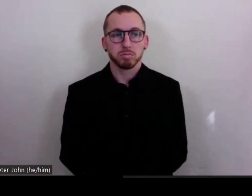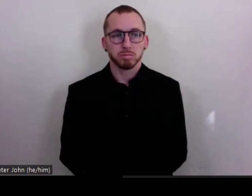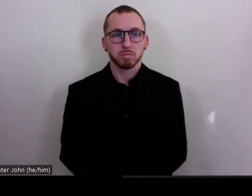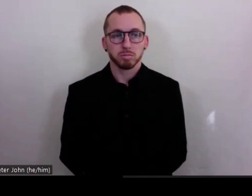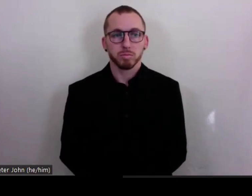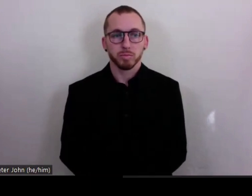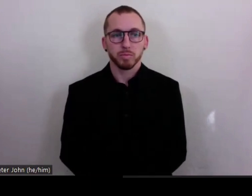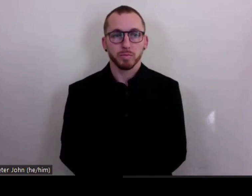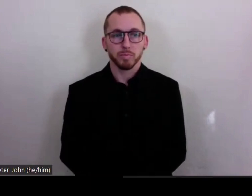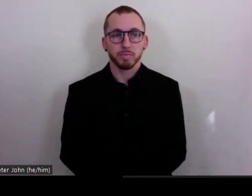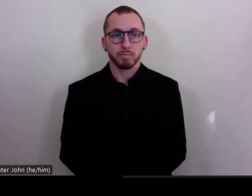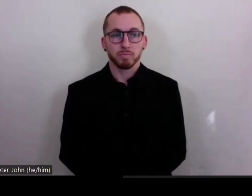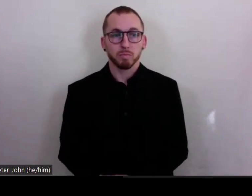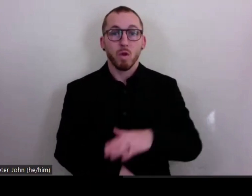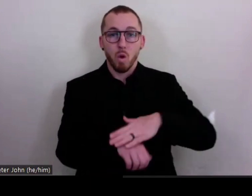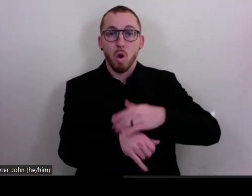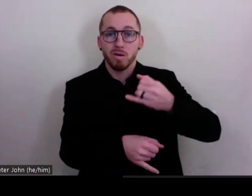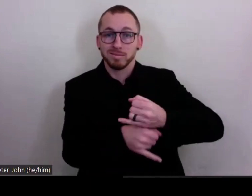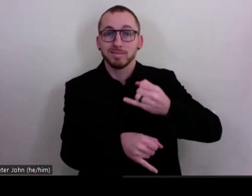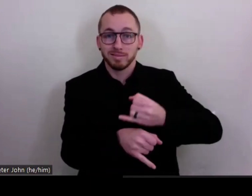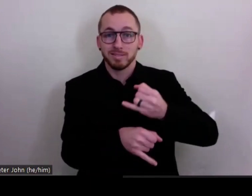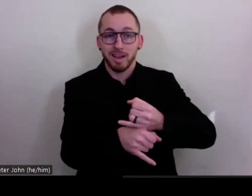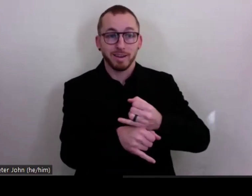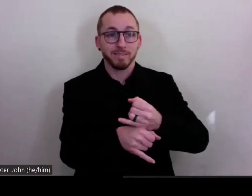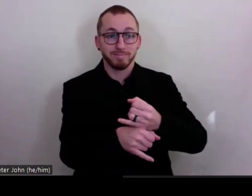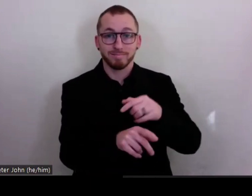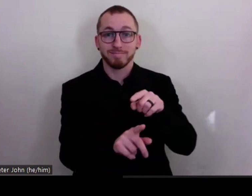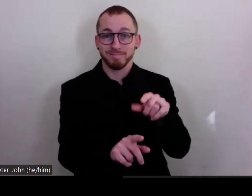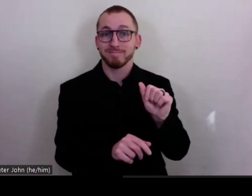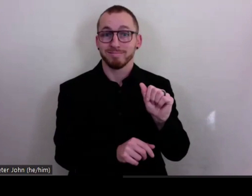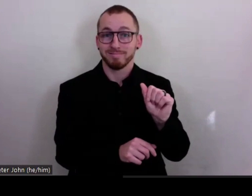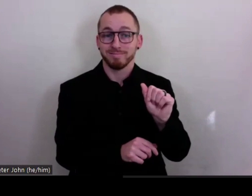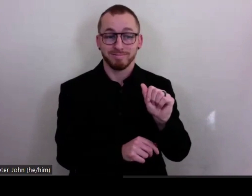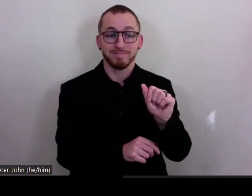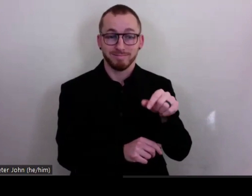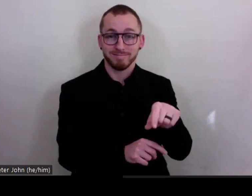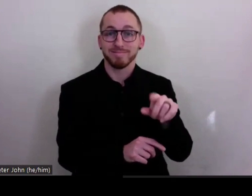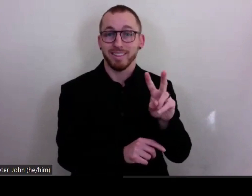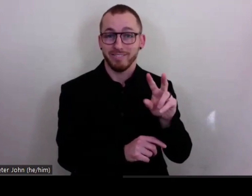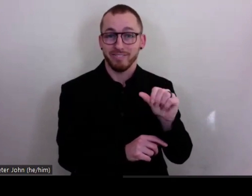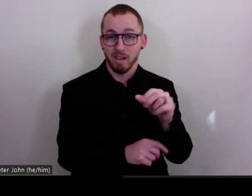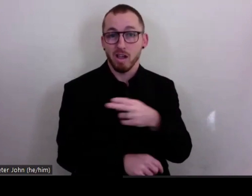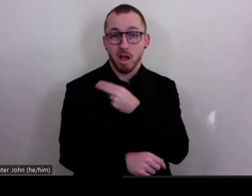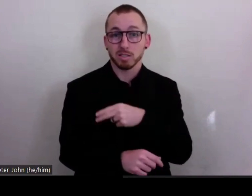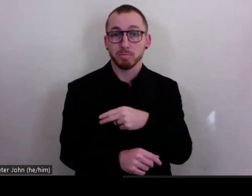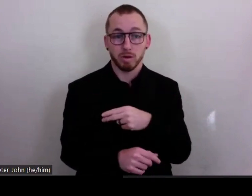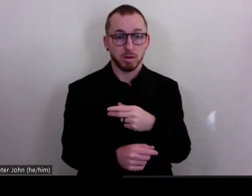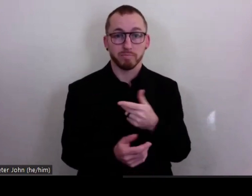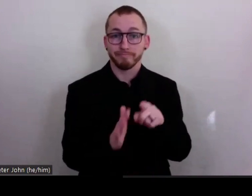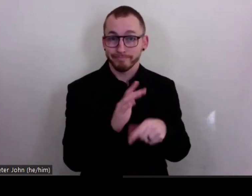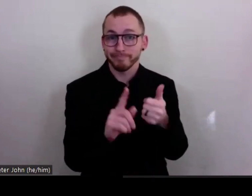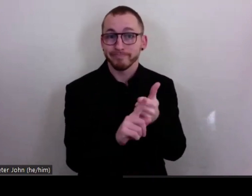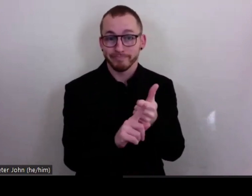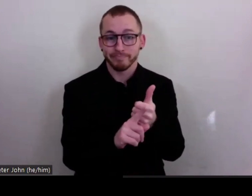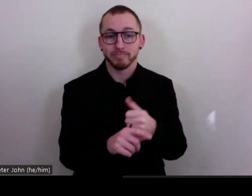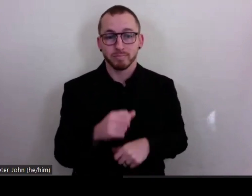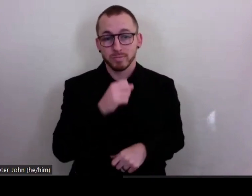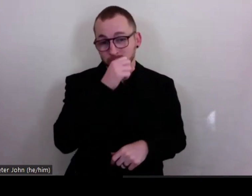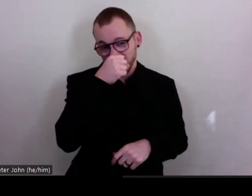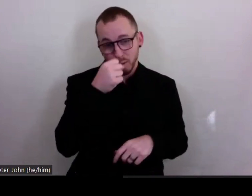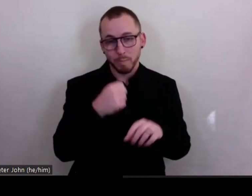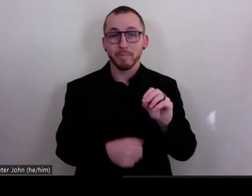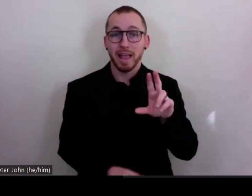Yes, on site at a VA site, VA medical hospital, CBOX, community-based outpatient